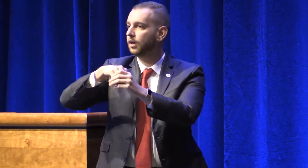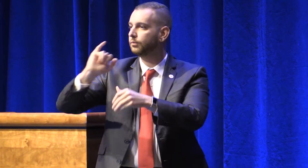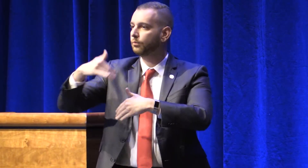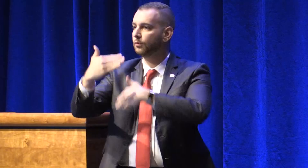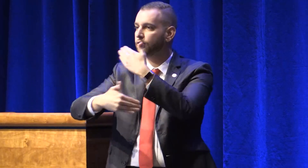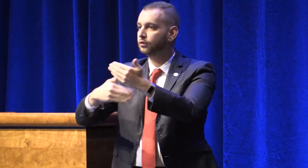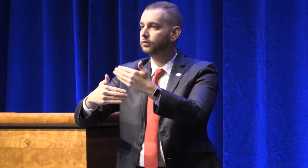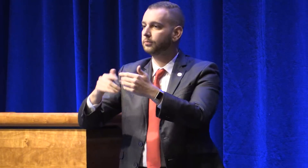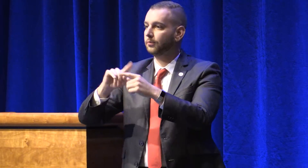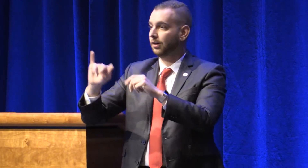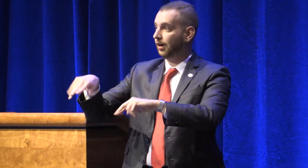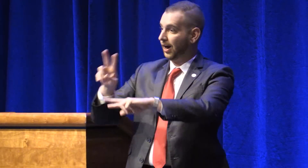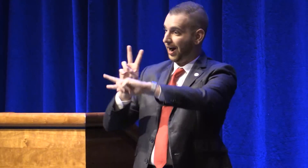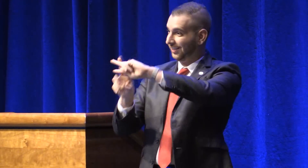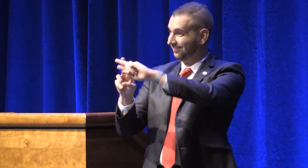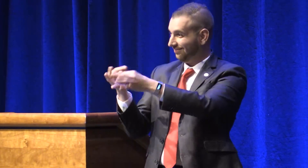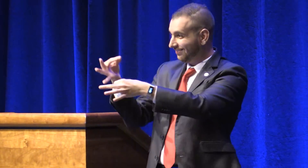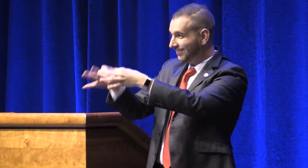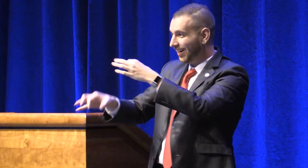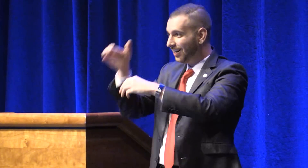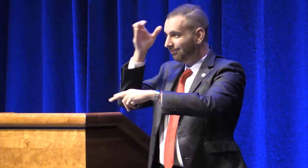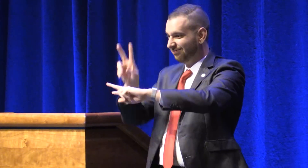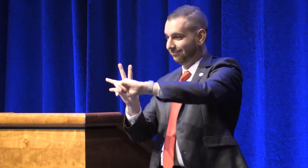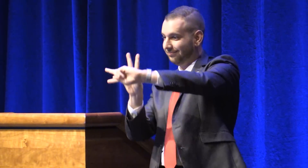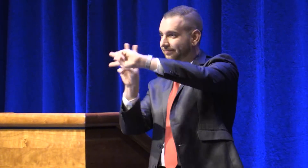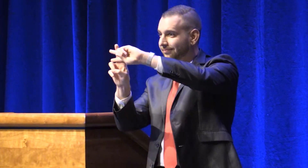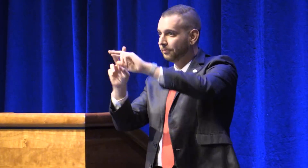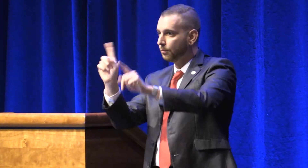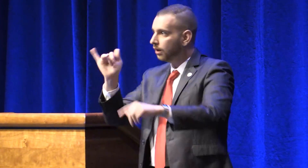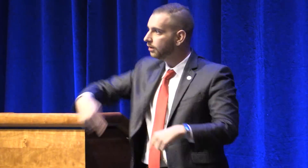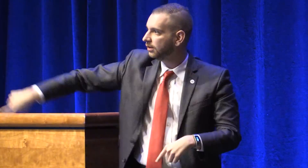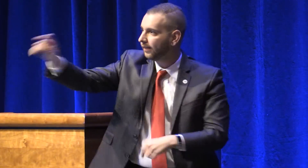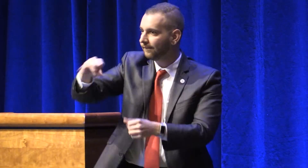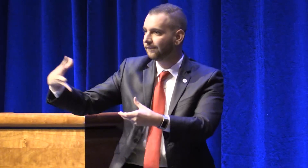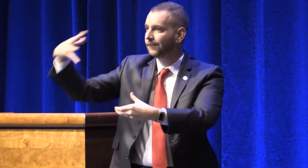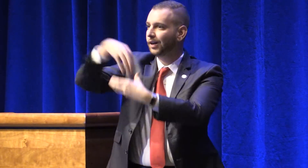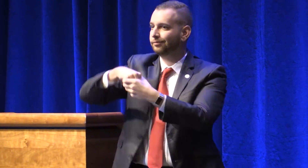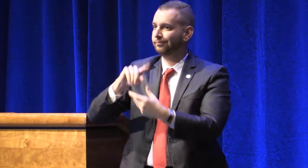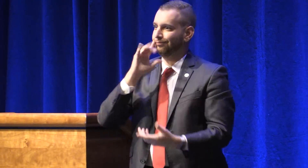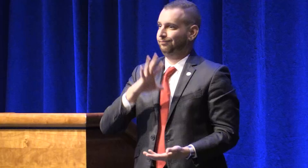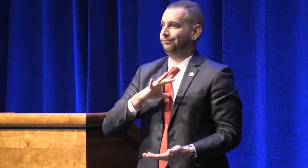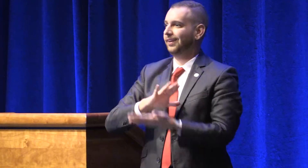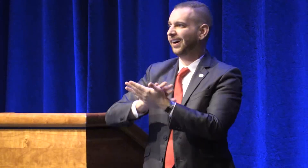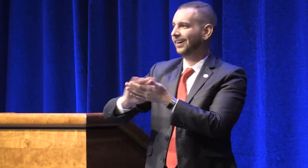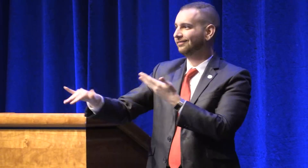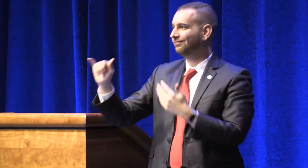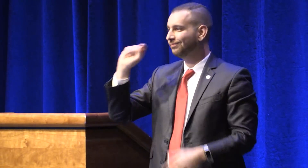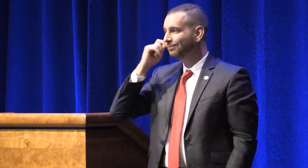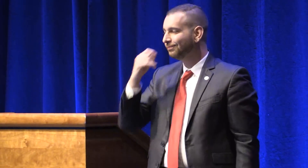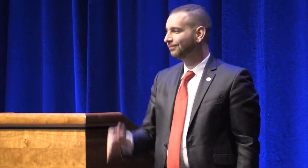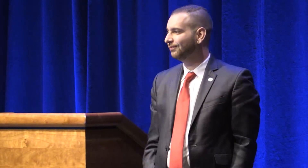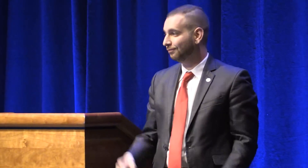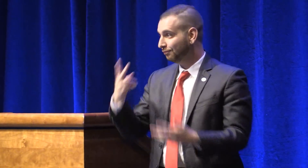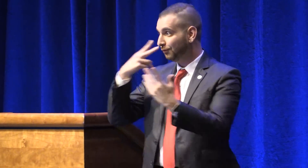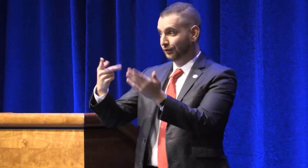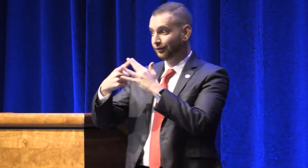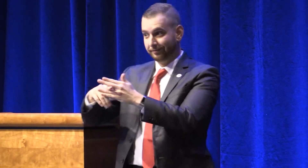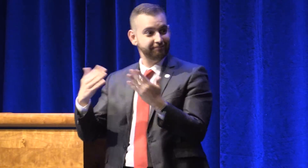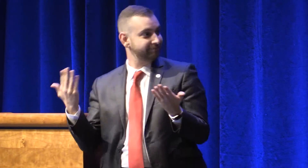and incorporate them into their own social media campaign. So just by adding a hashtag, you can call attention to the causes and organizations you care